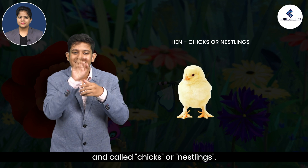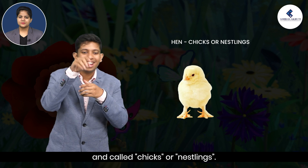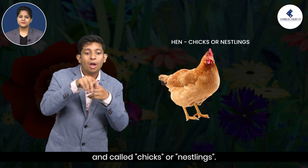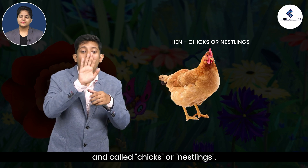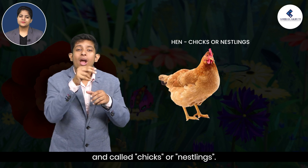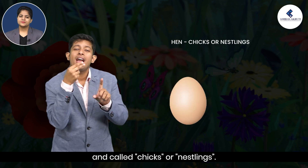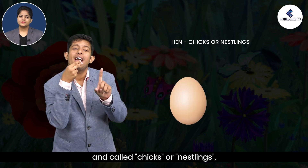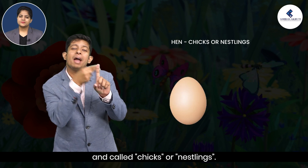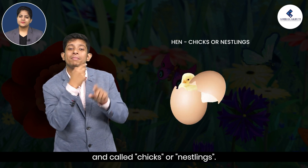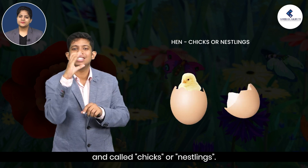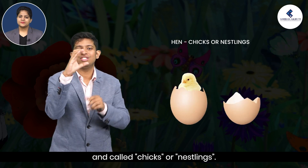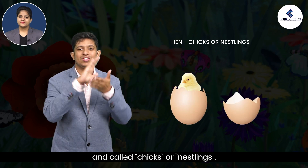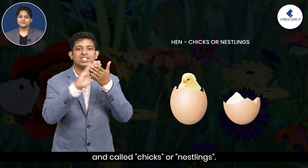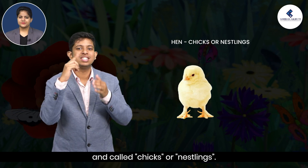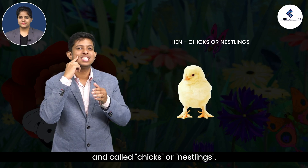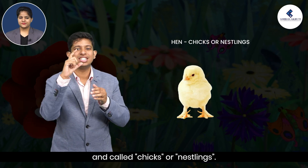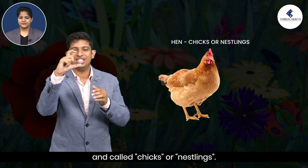nestlings.